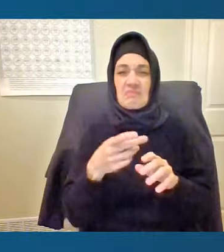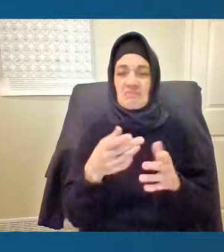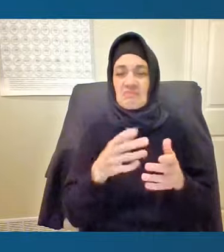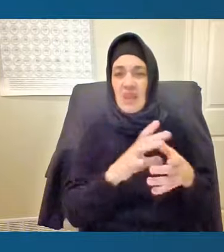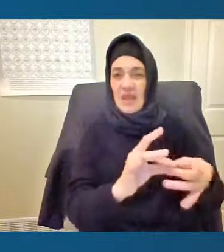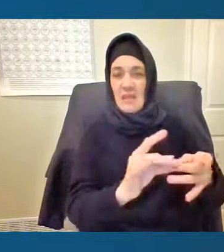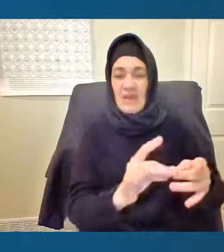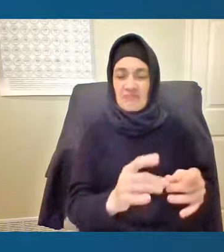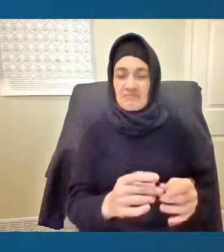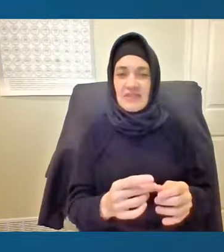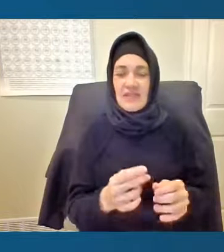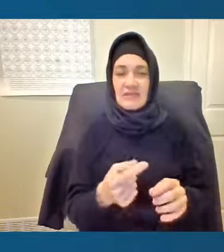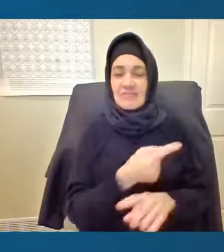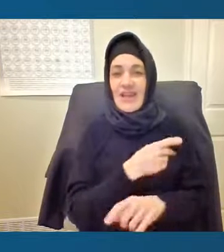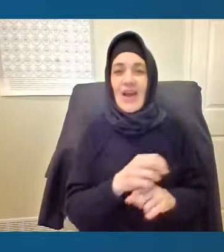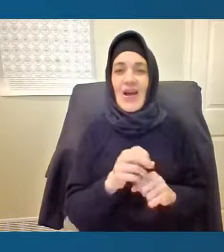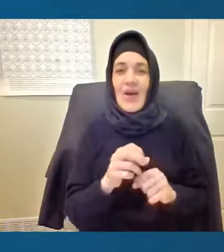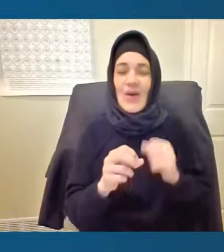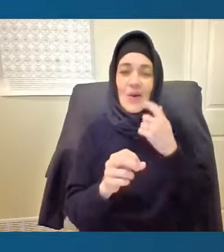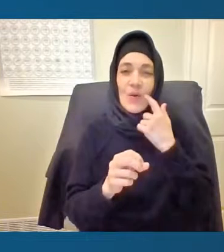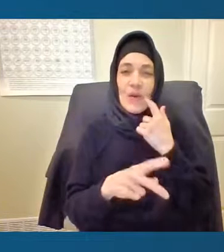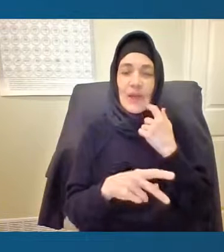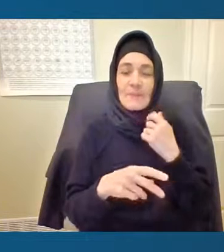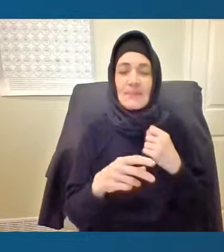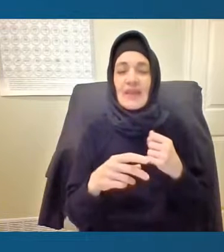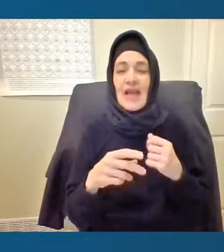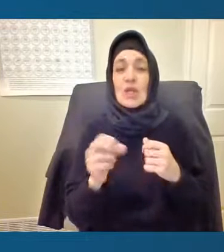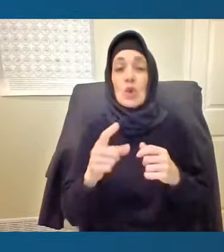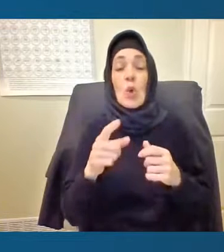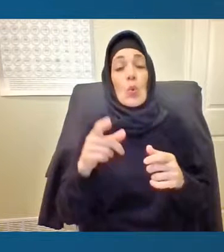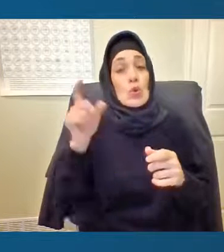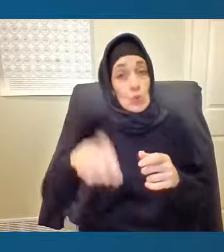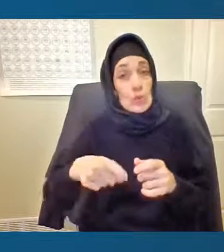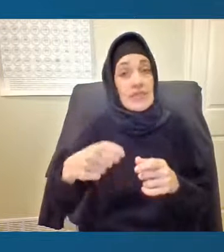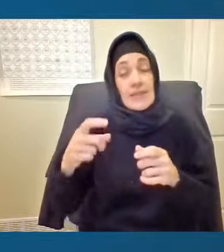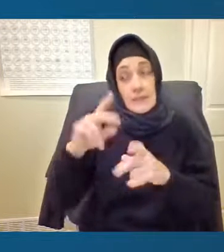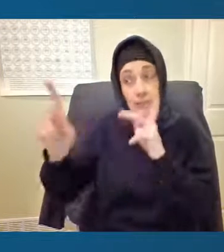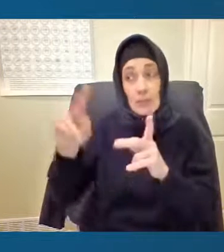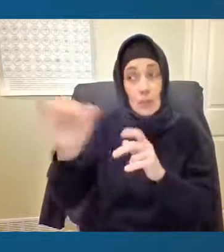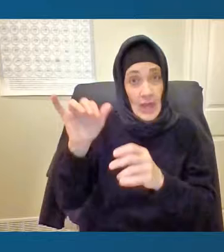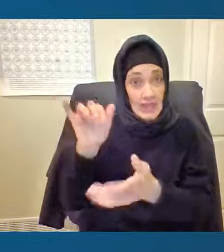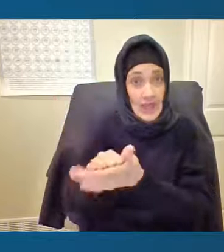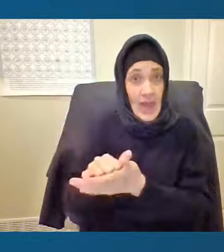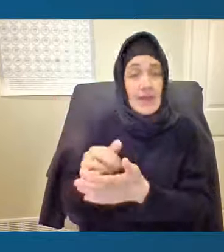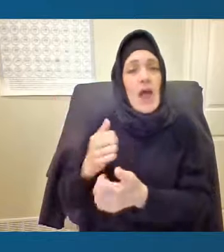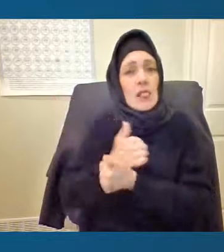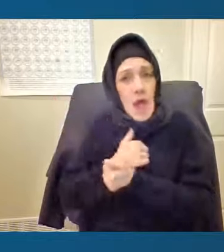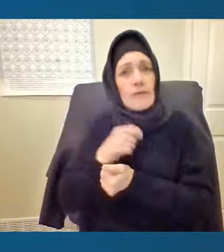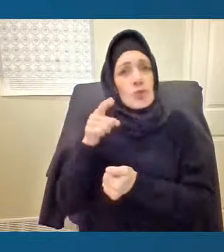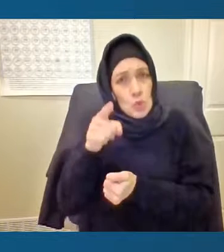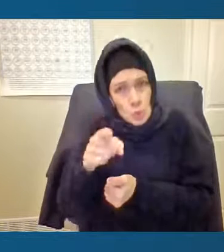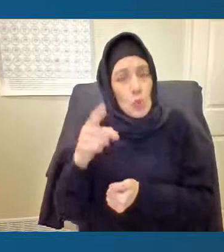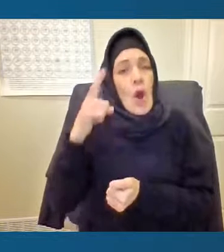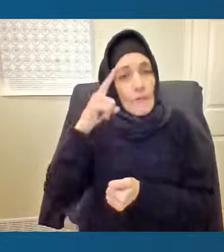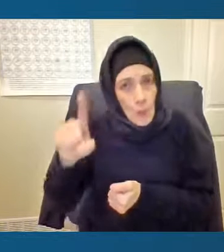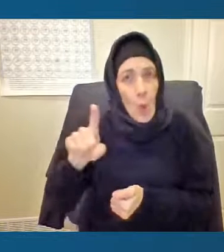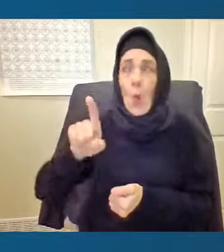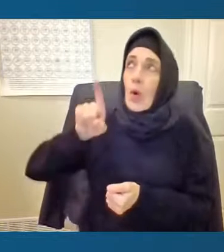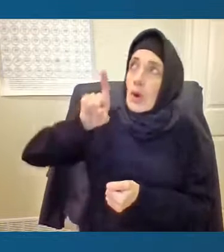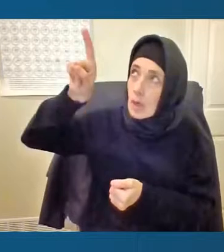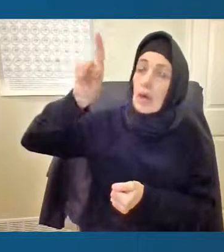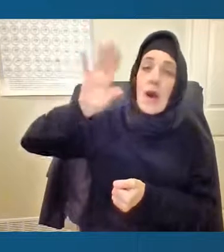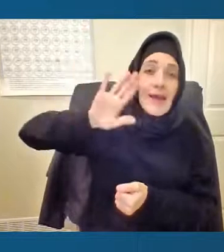truly loves you for the sake of God. And I'm going to talk about this more at the end of today's class. But the people around you, you got to make sure they